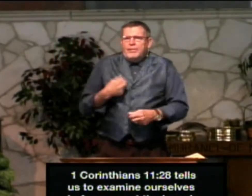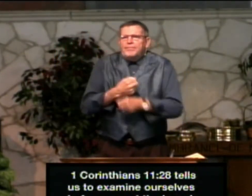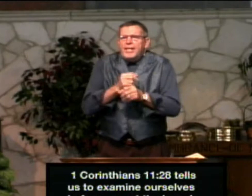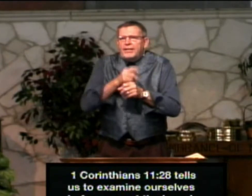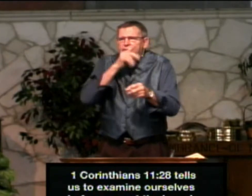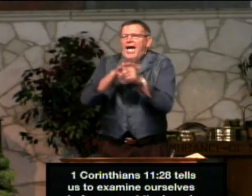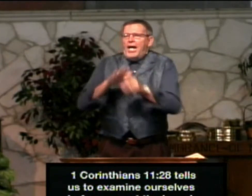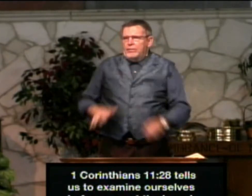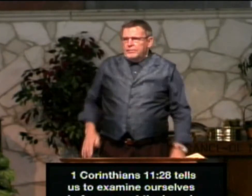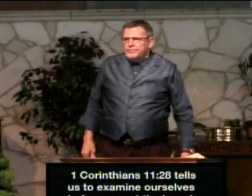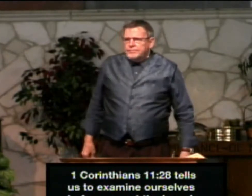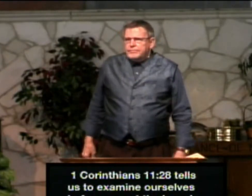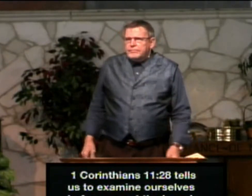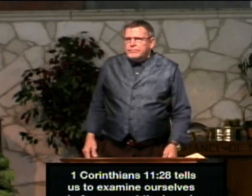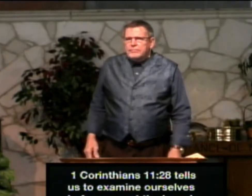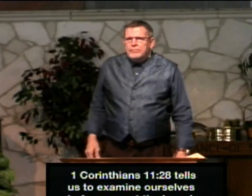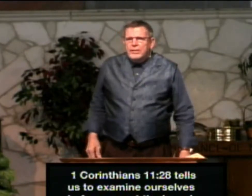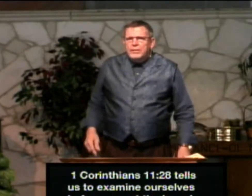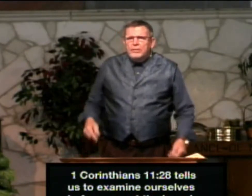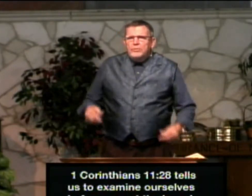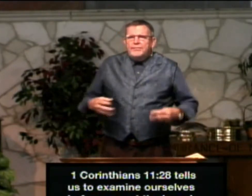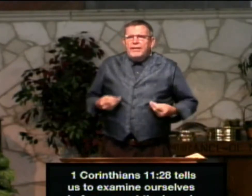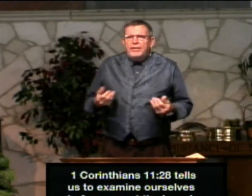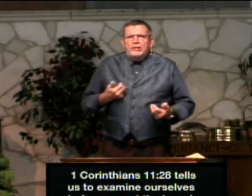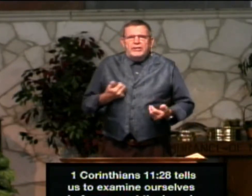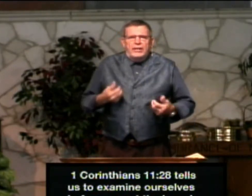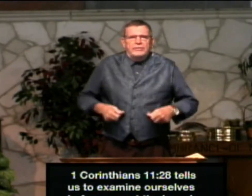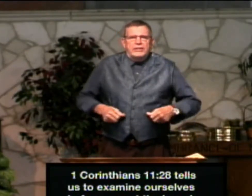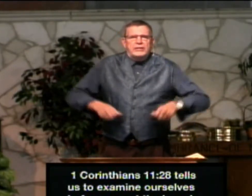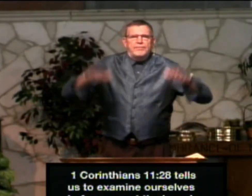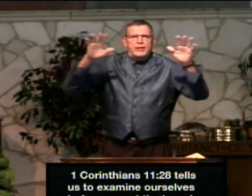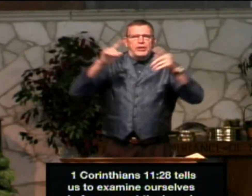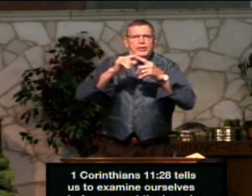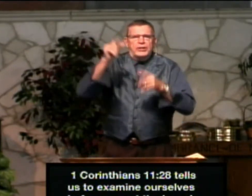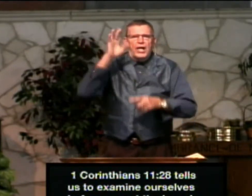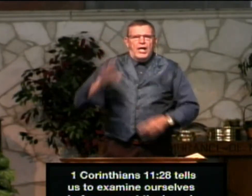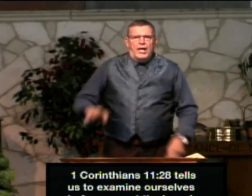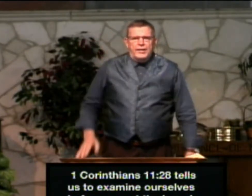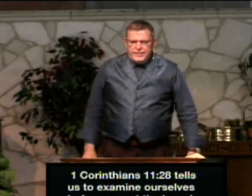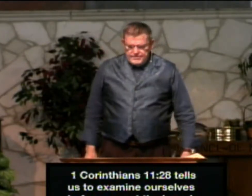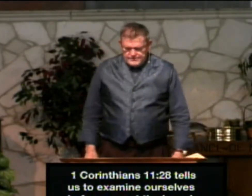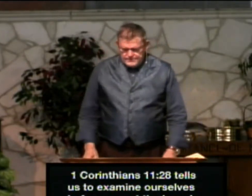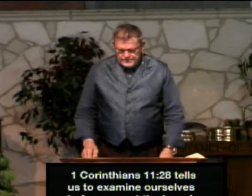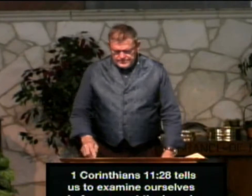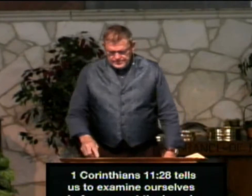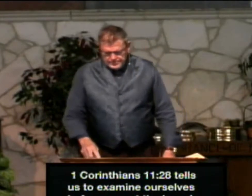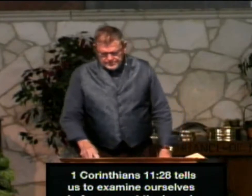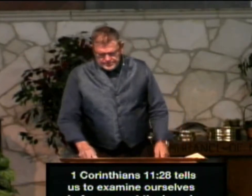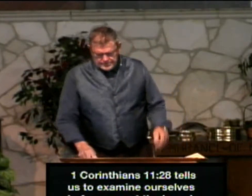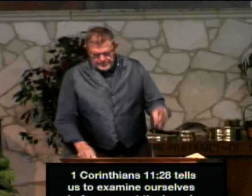Today we've made a vow. We've given ourselves in submission to God.